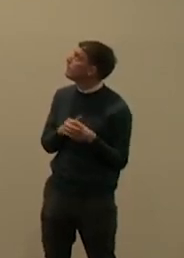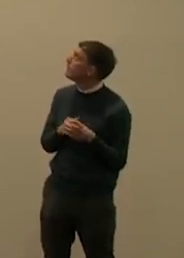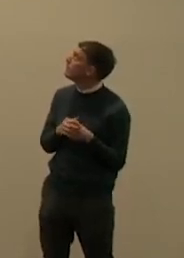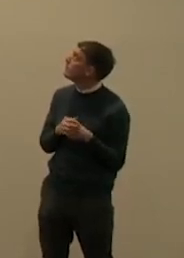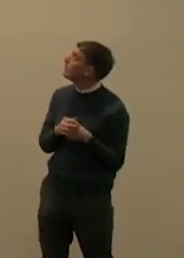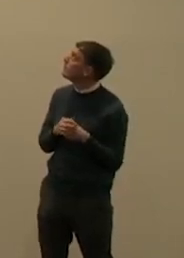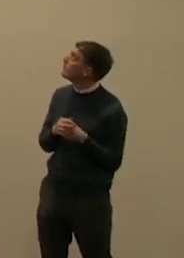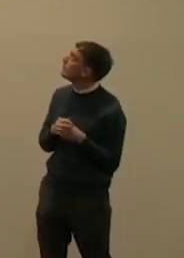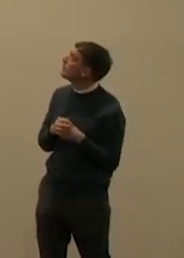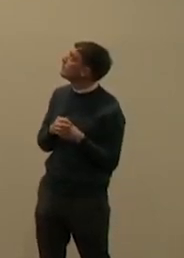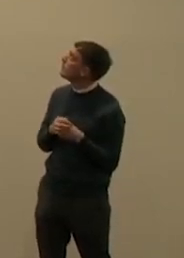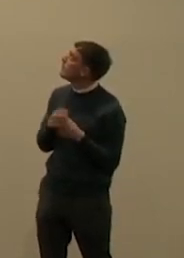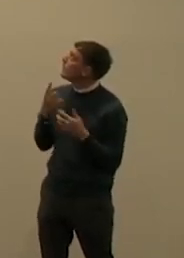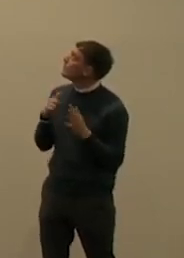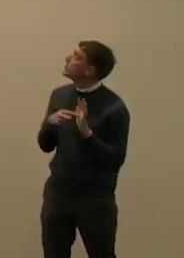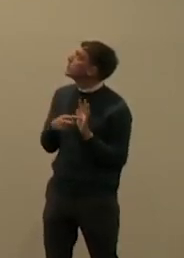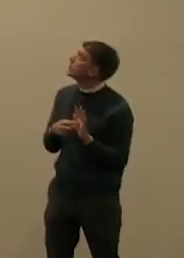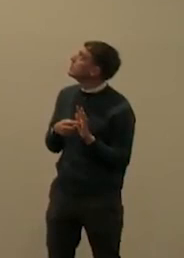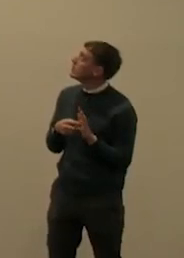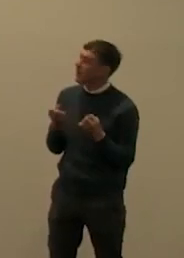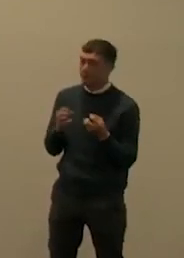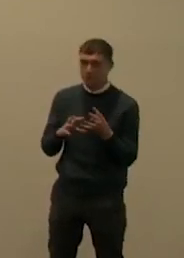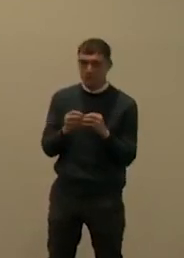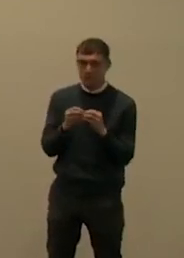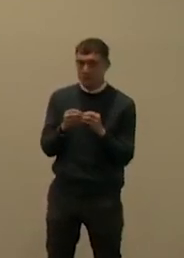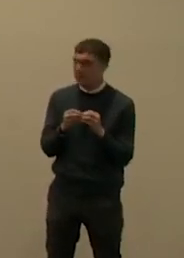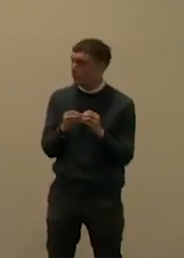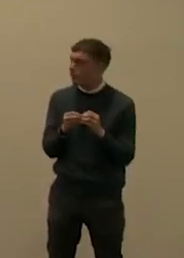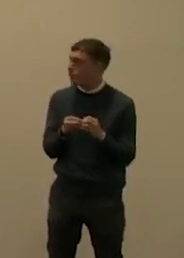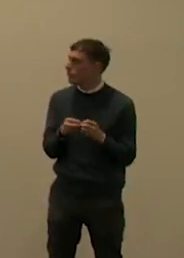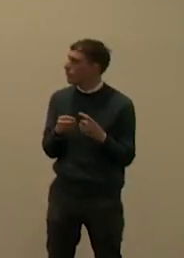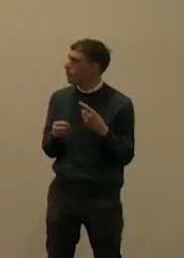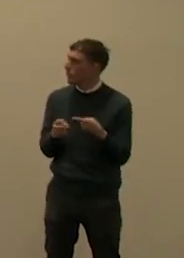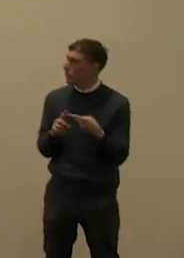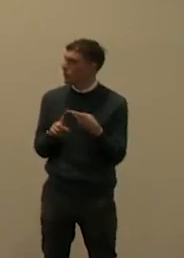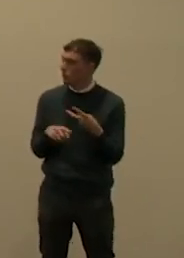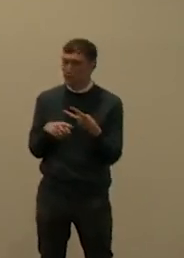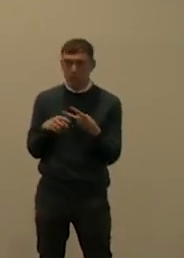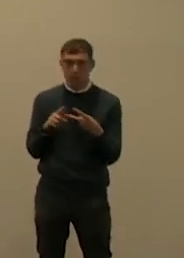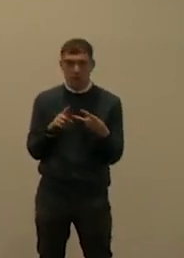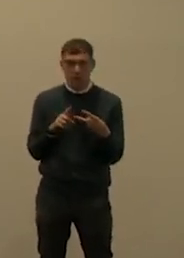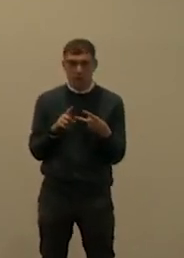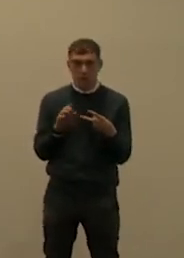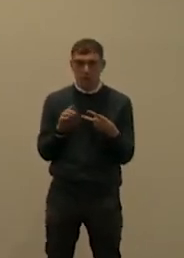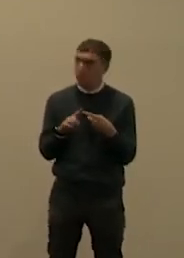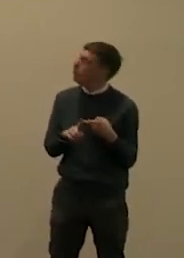And inside the Virtual Wan service, you can see I've configured two hubs, one hub in West Europe and one hub in East US